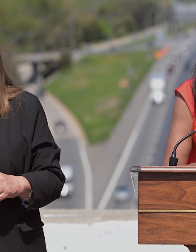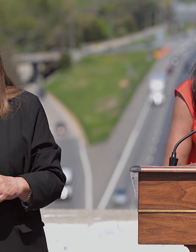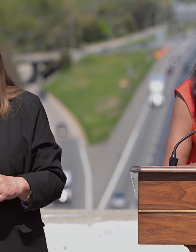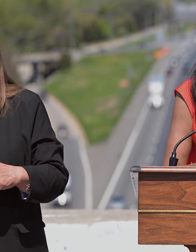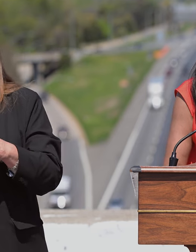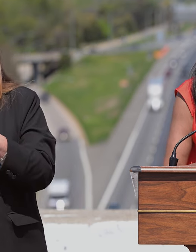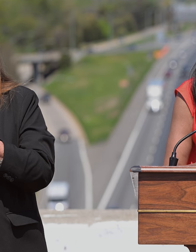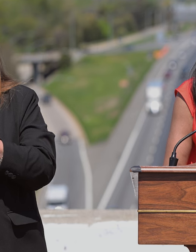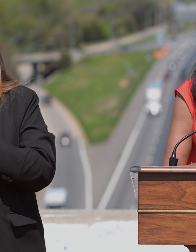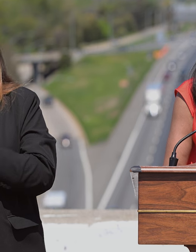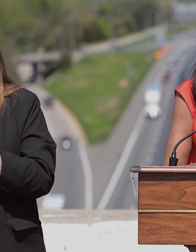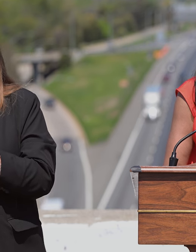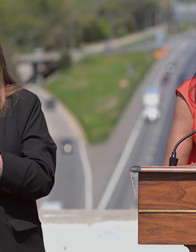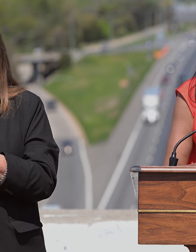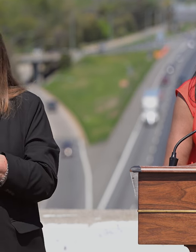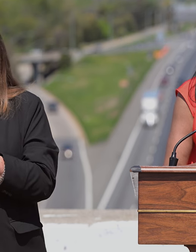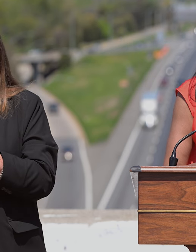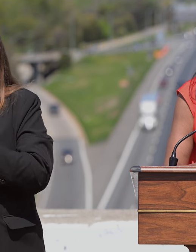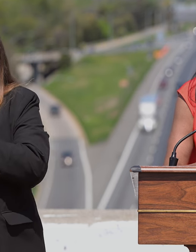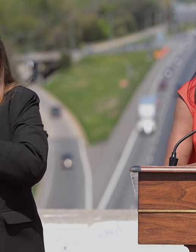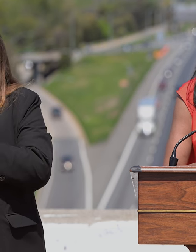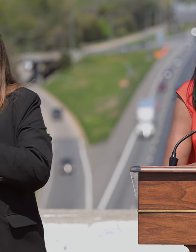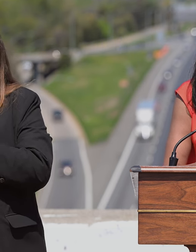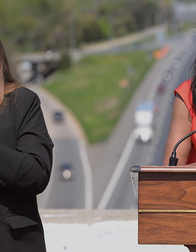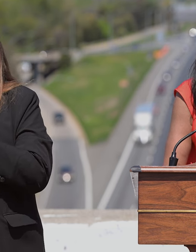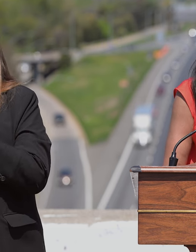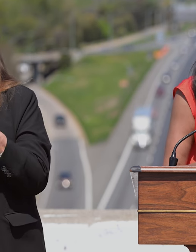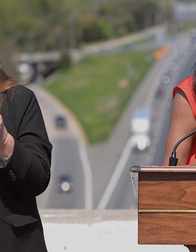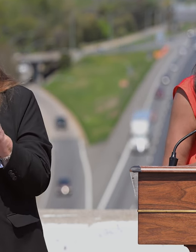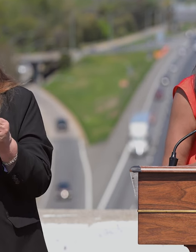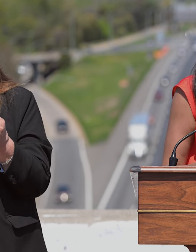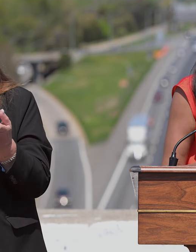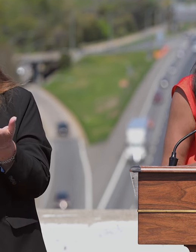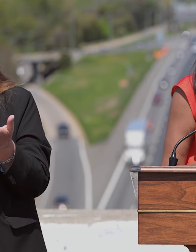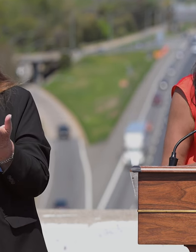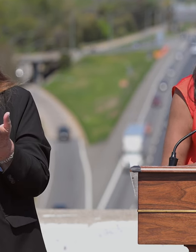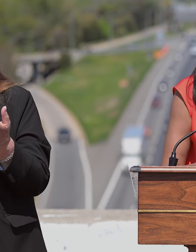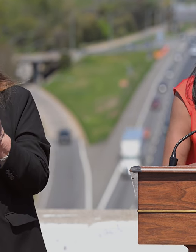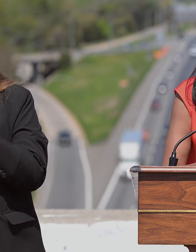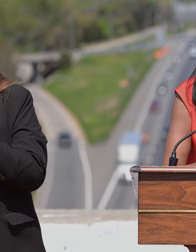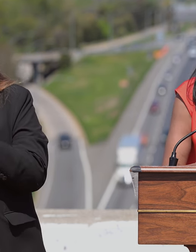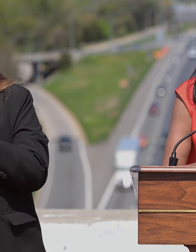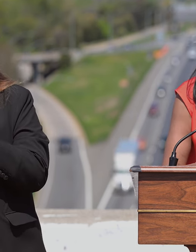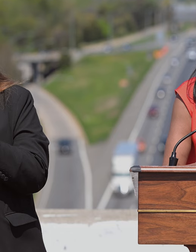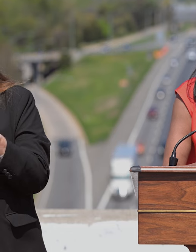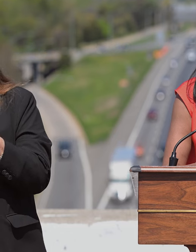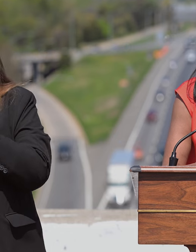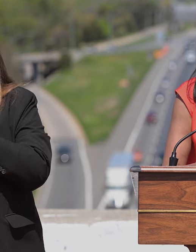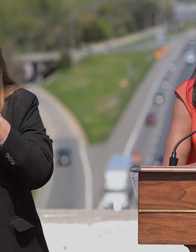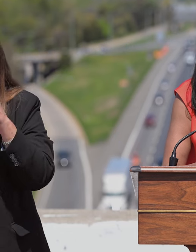When it was first introduced, seatbelts to the nation, hardly anybody wasn't compliant of it. But after